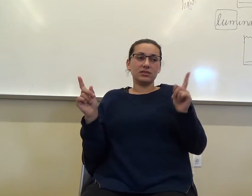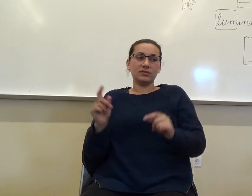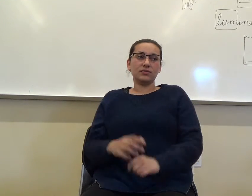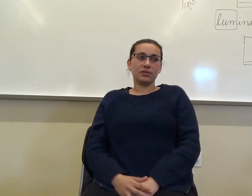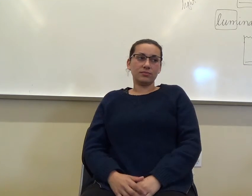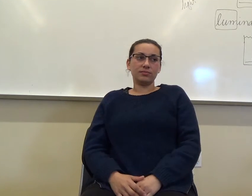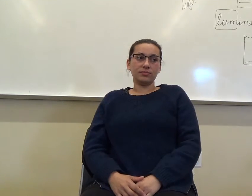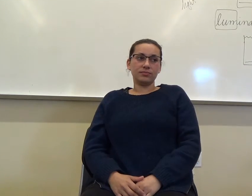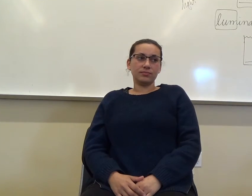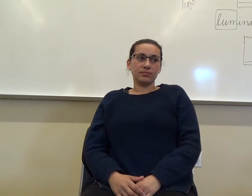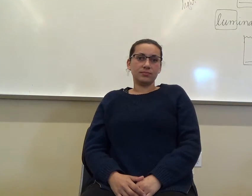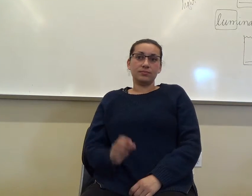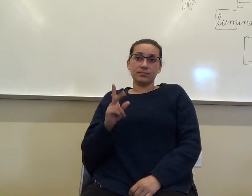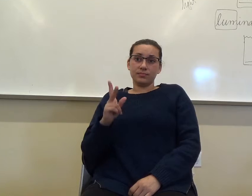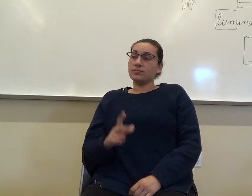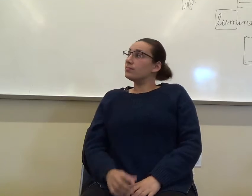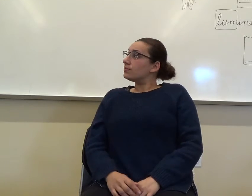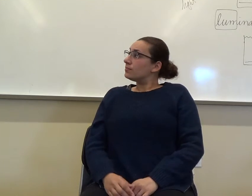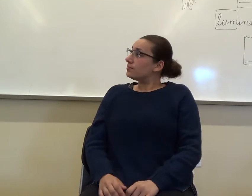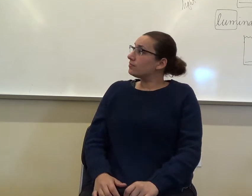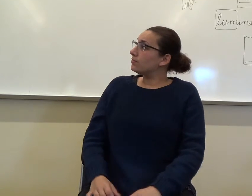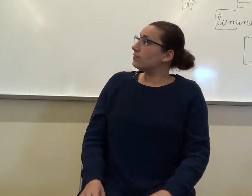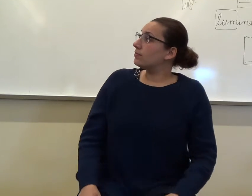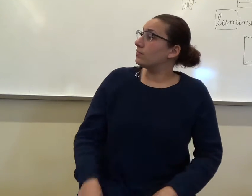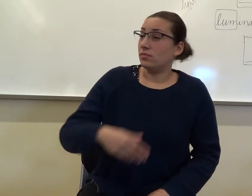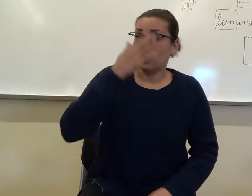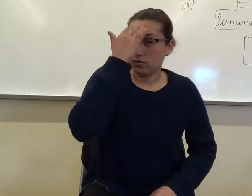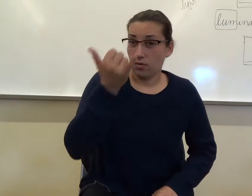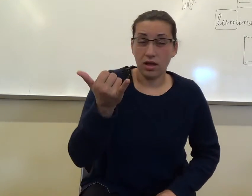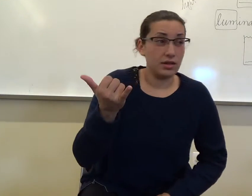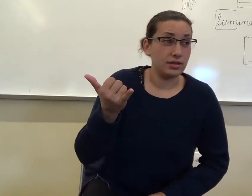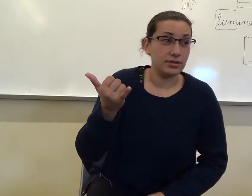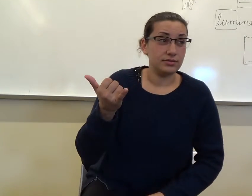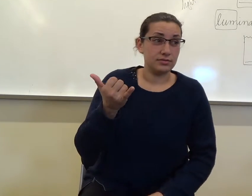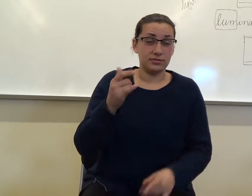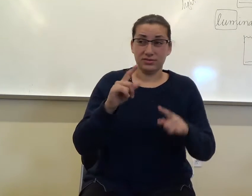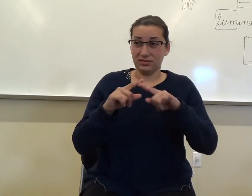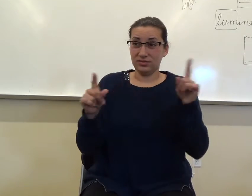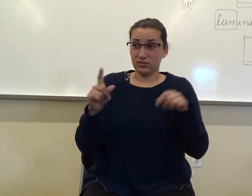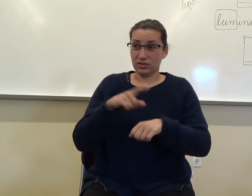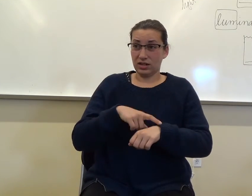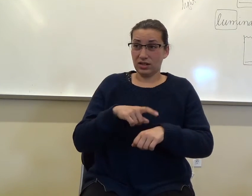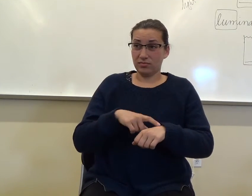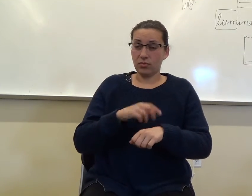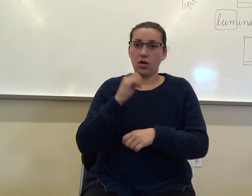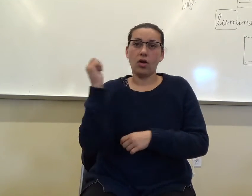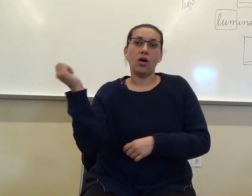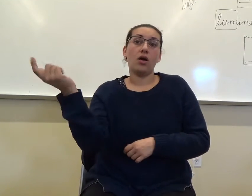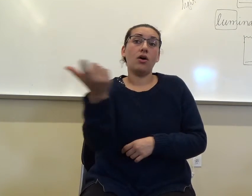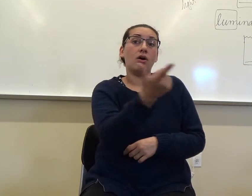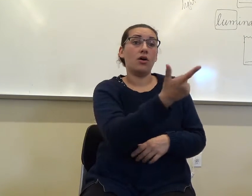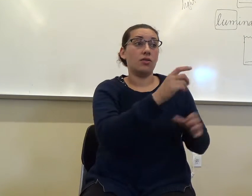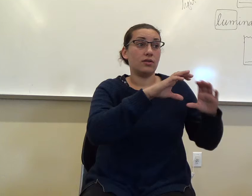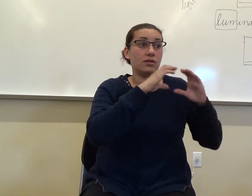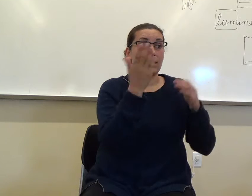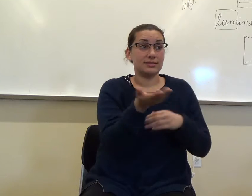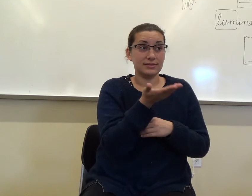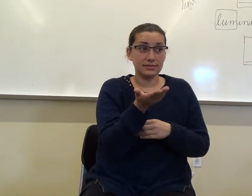we get closer. The reason it's different is because all of the classes on campus have to have the room for